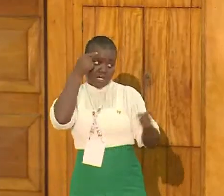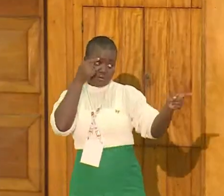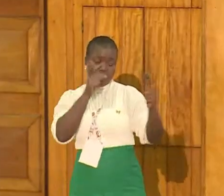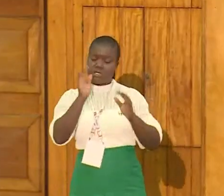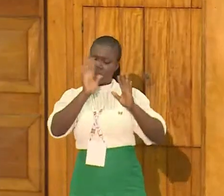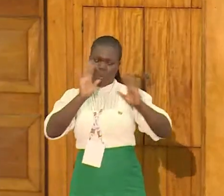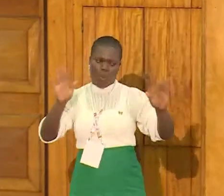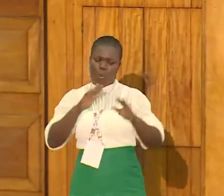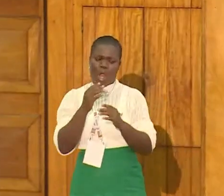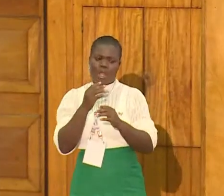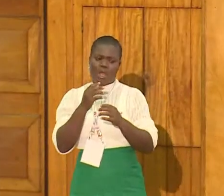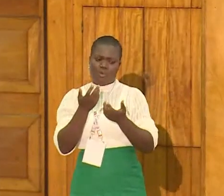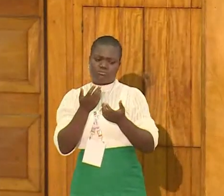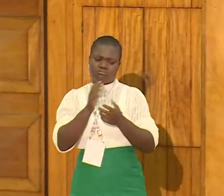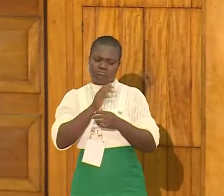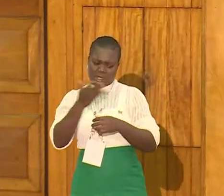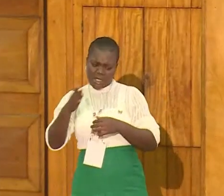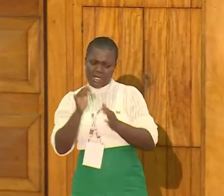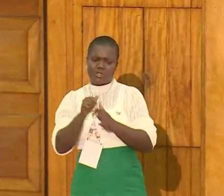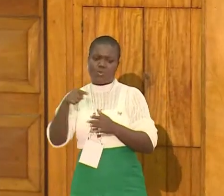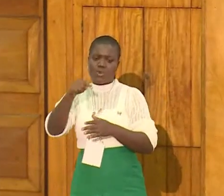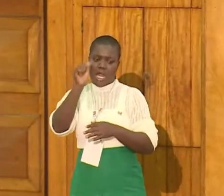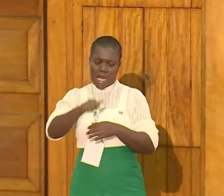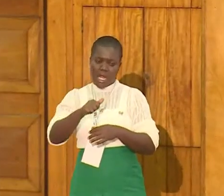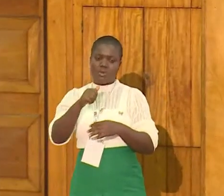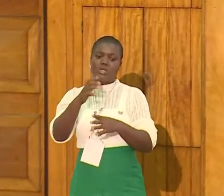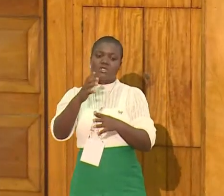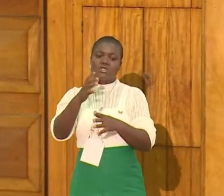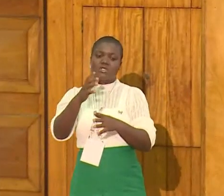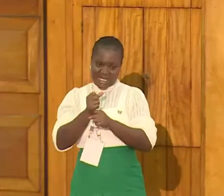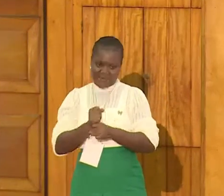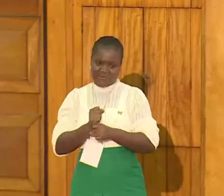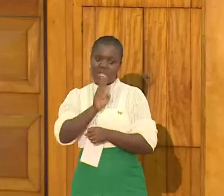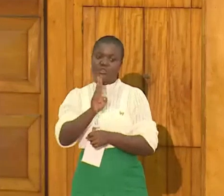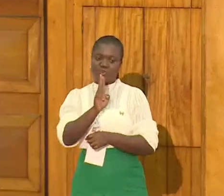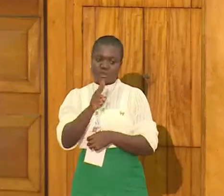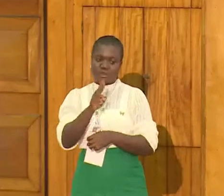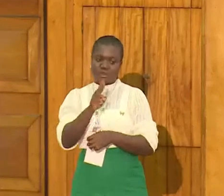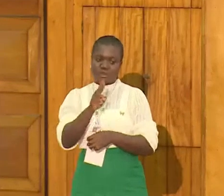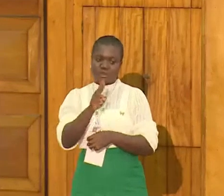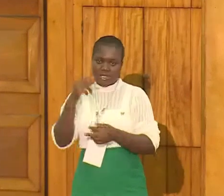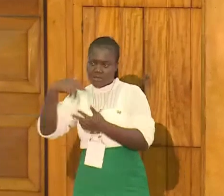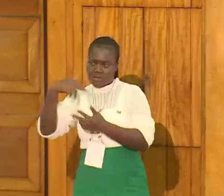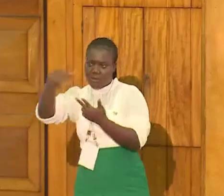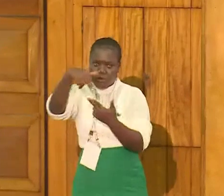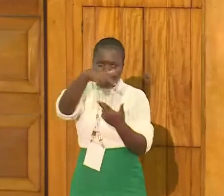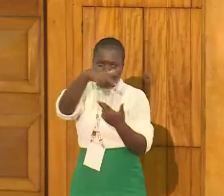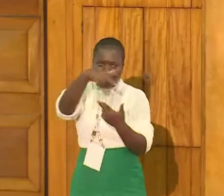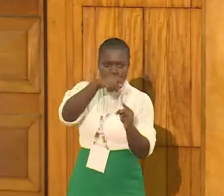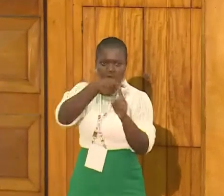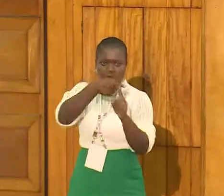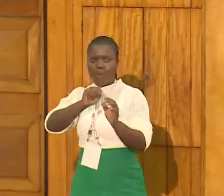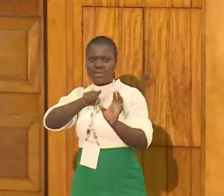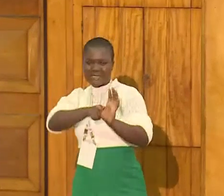case study that we can adopt, basically see their processes, their steps, how they got around from like start to finish,